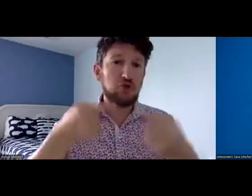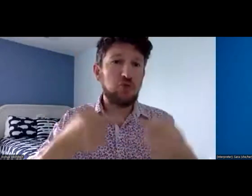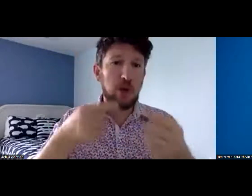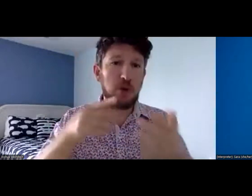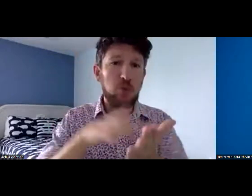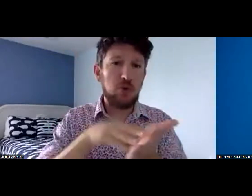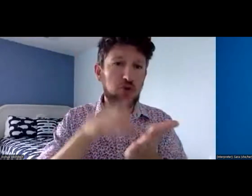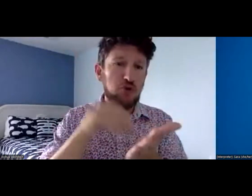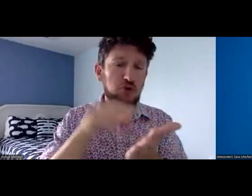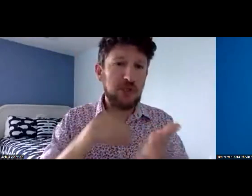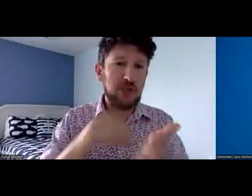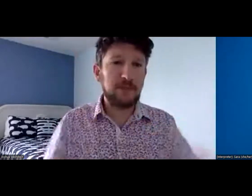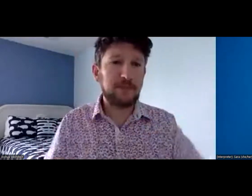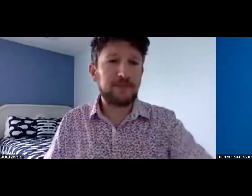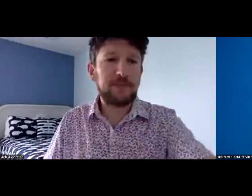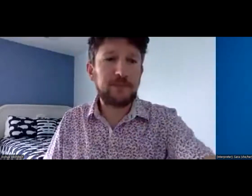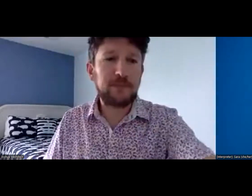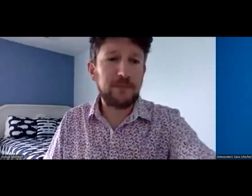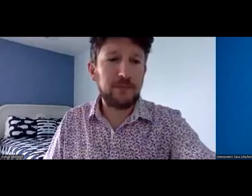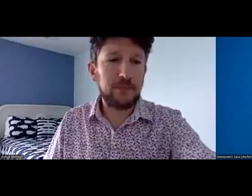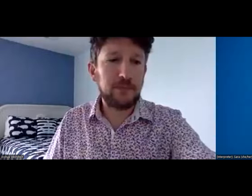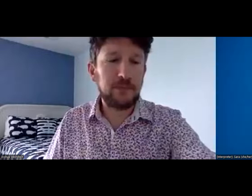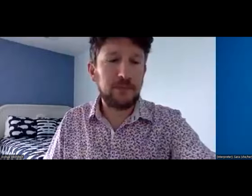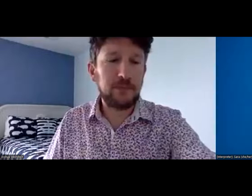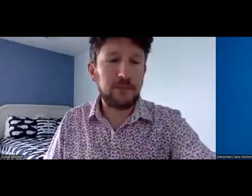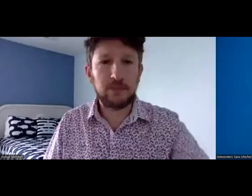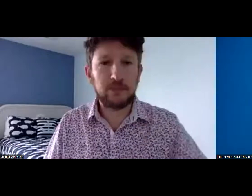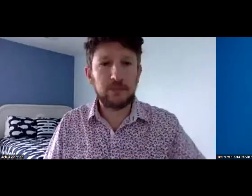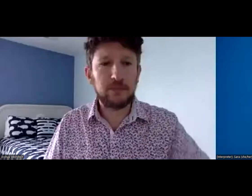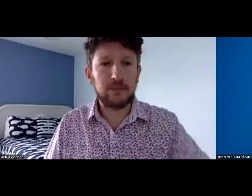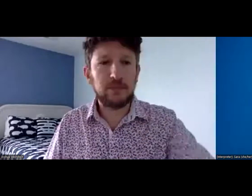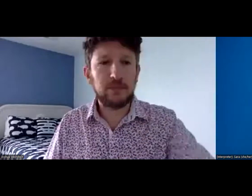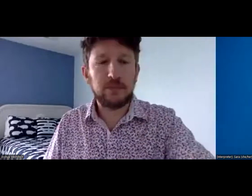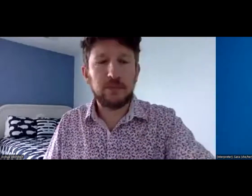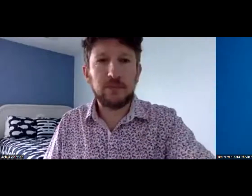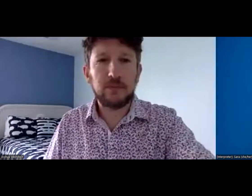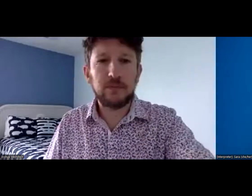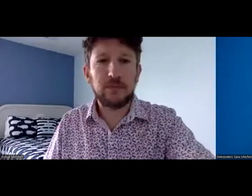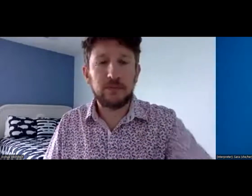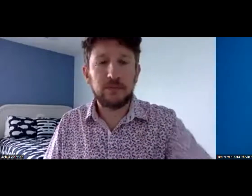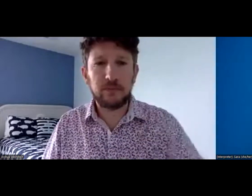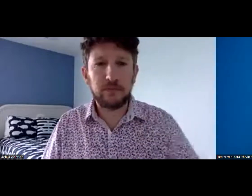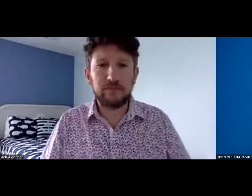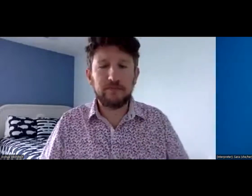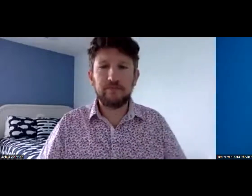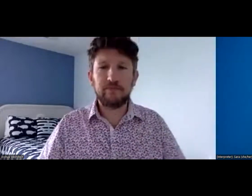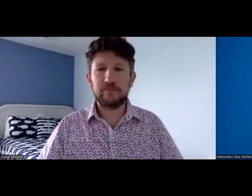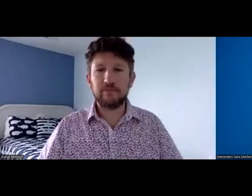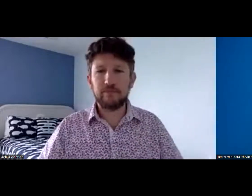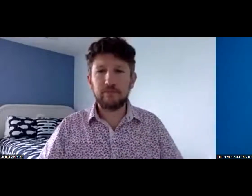to best determine where the struggles are stemming from in these children.